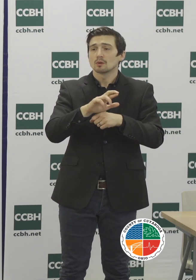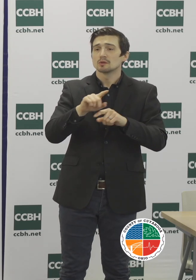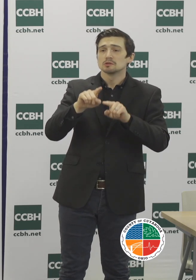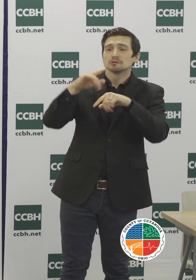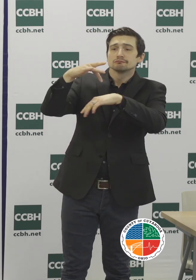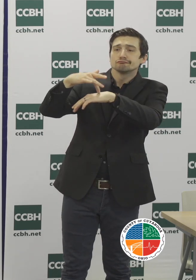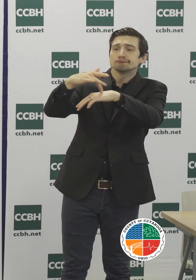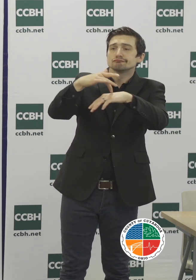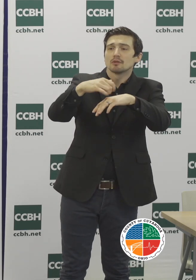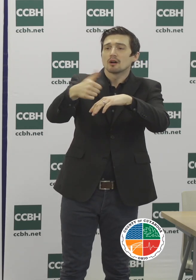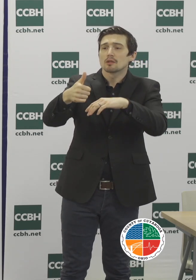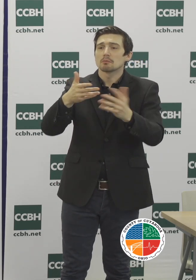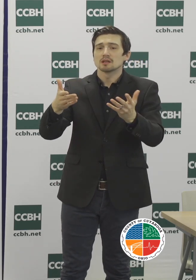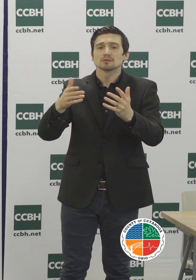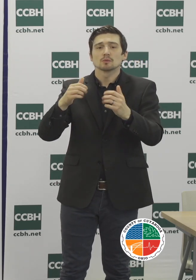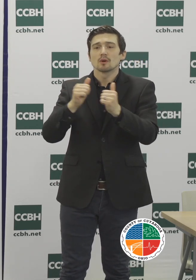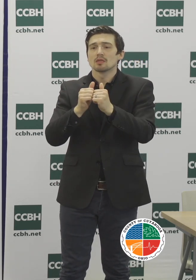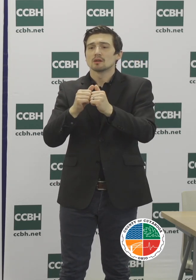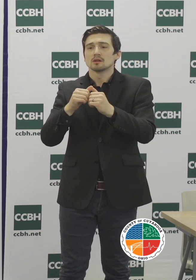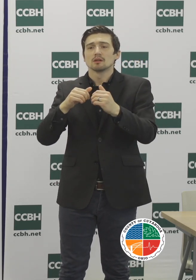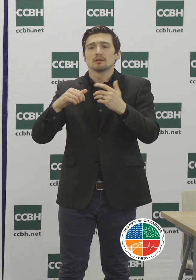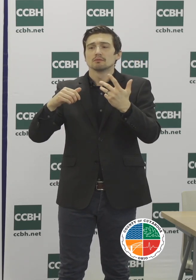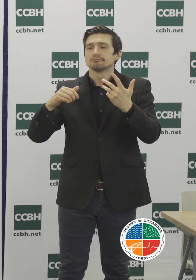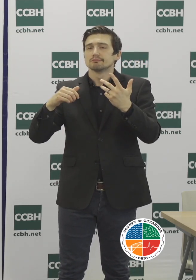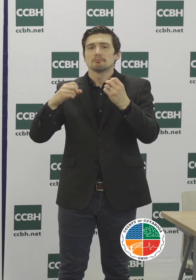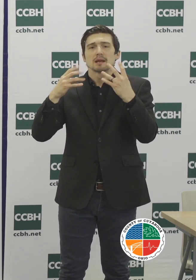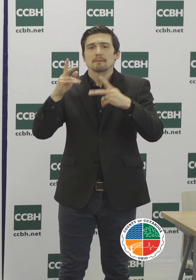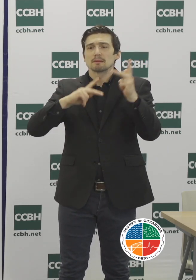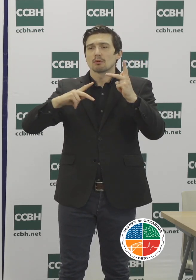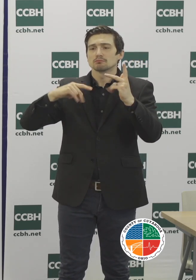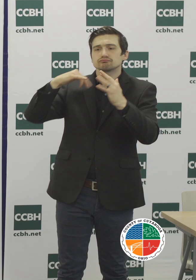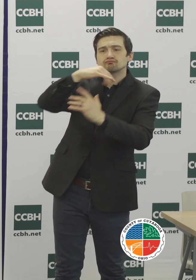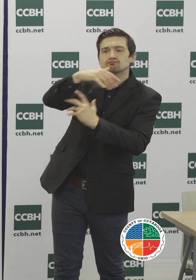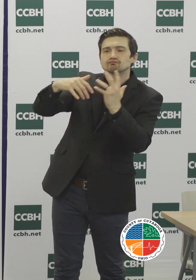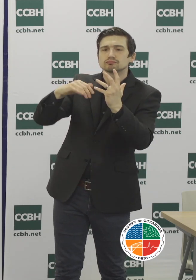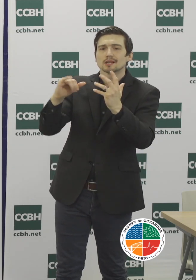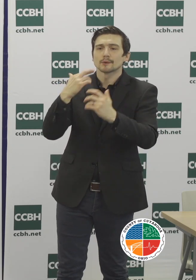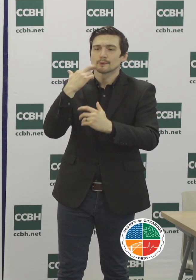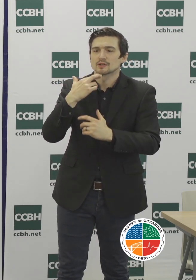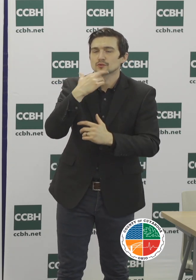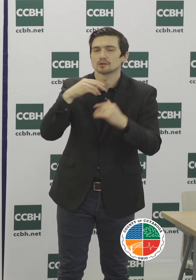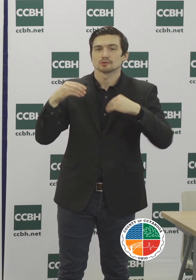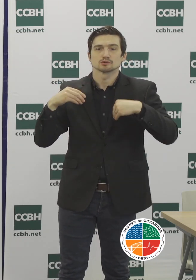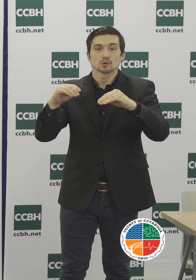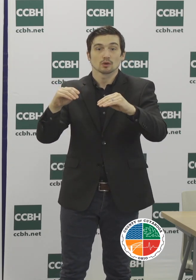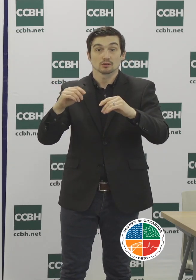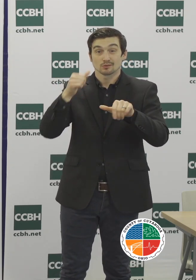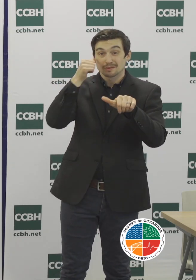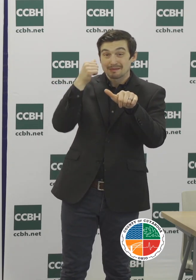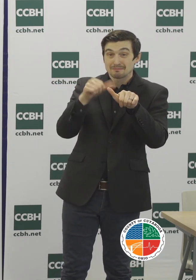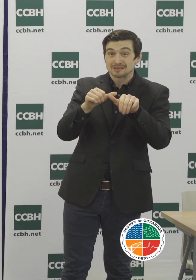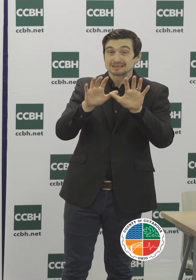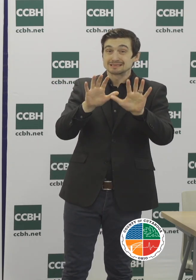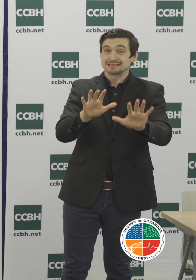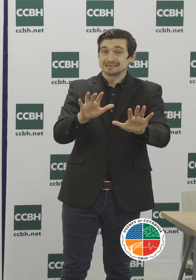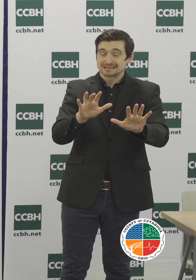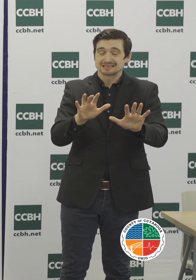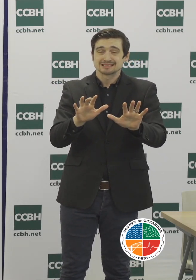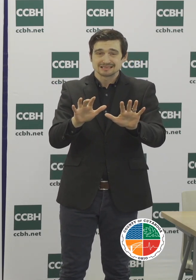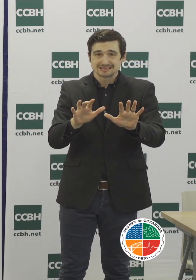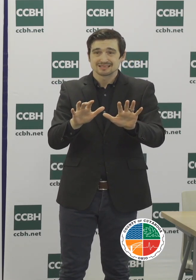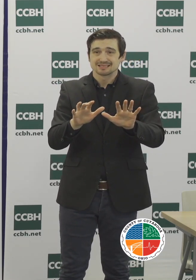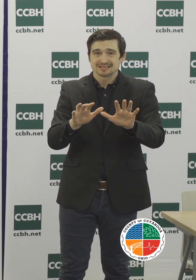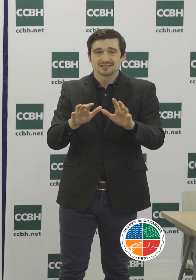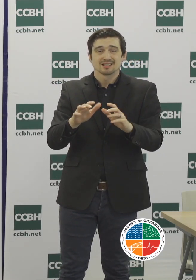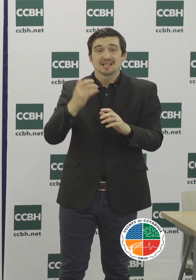of contacts, such as stores or restaurants, remember that your cooperation is an important part of our recovery